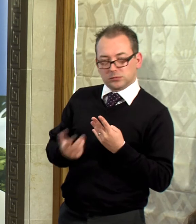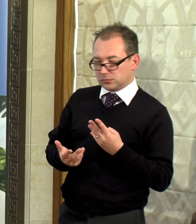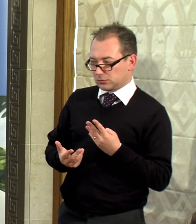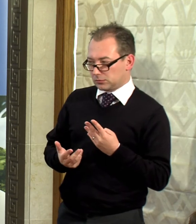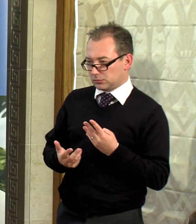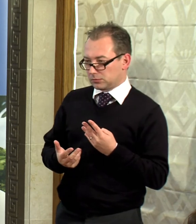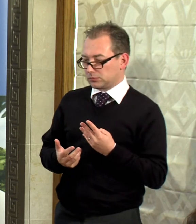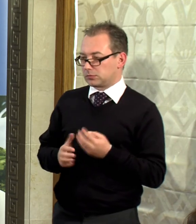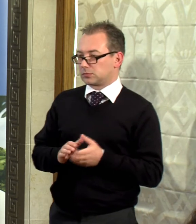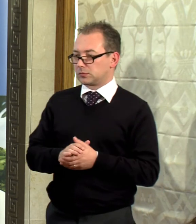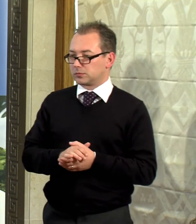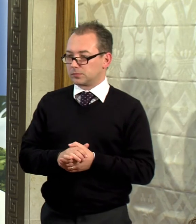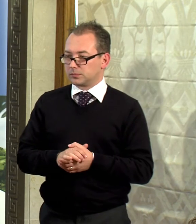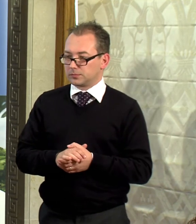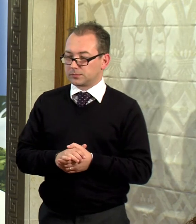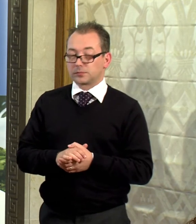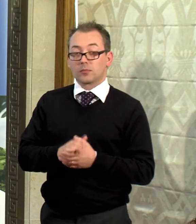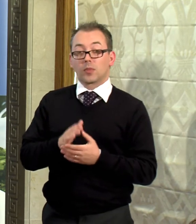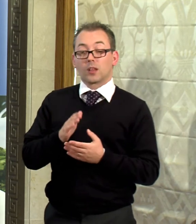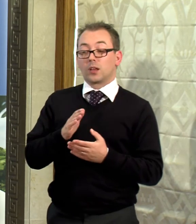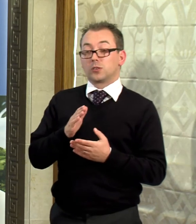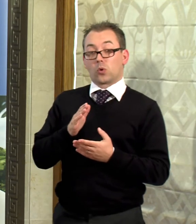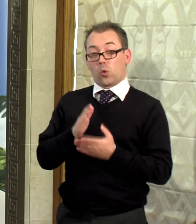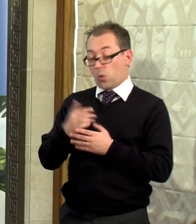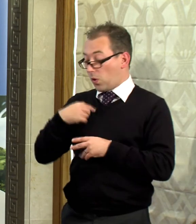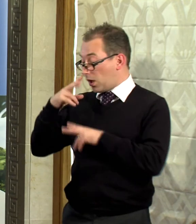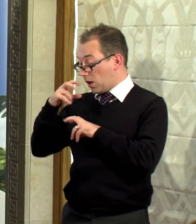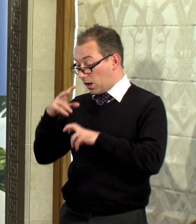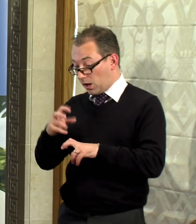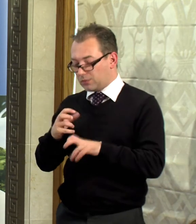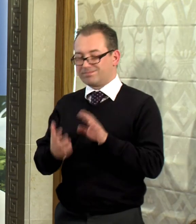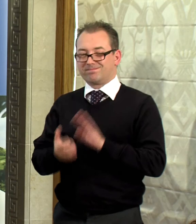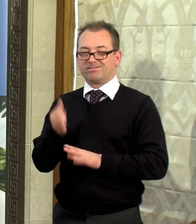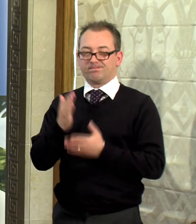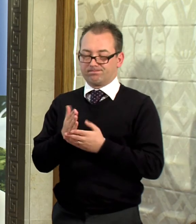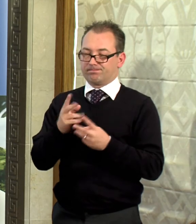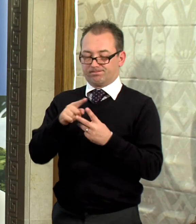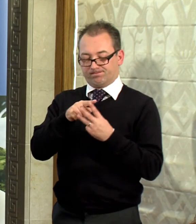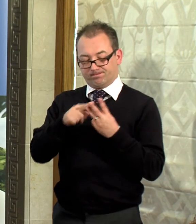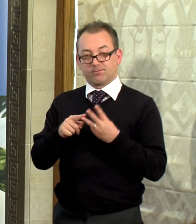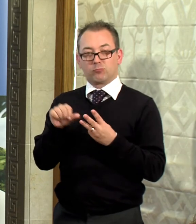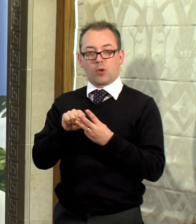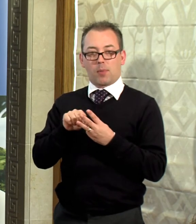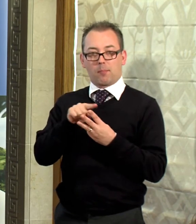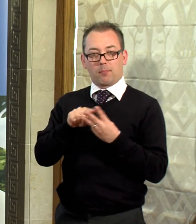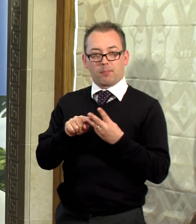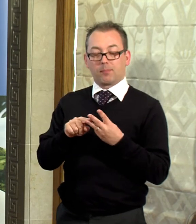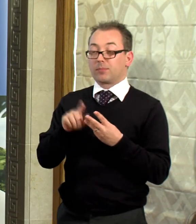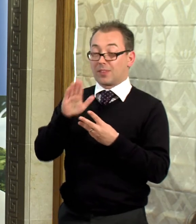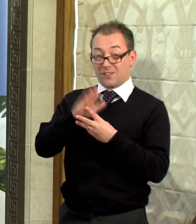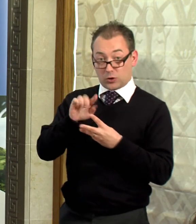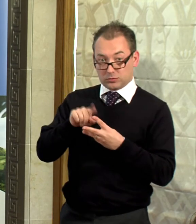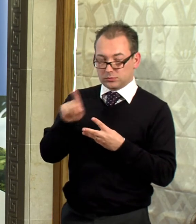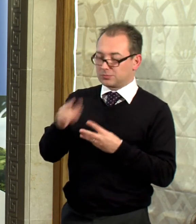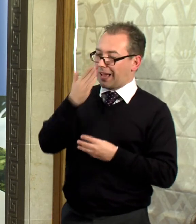Now, the project findings highlighted 3 problem areas requiring action, attitudes to disability